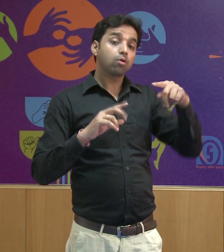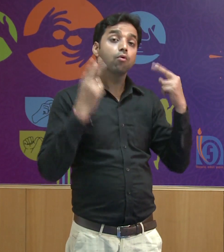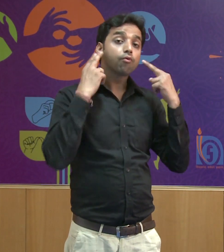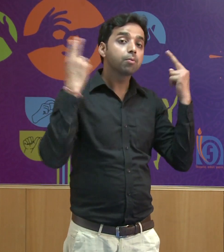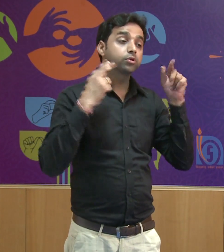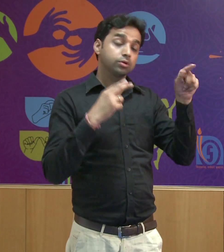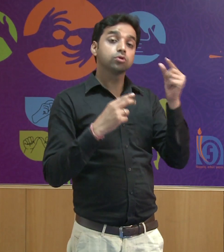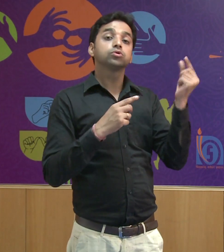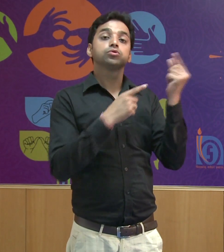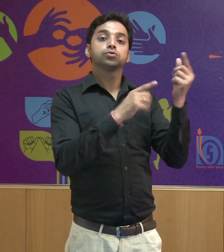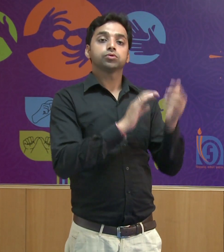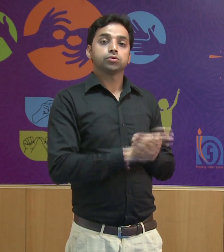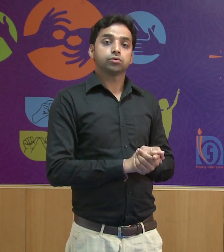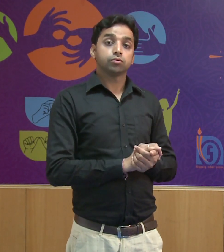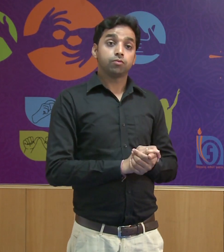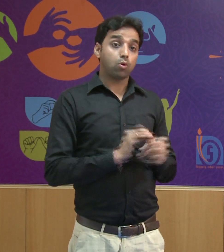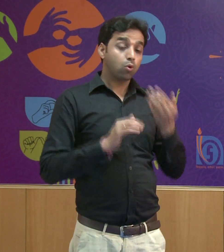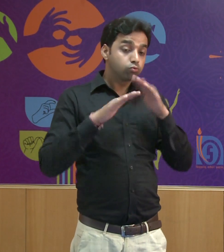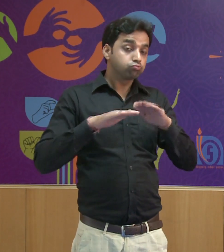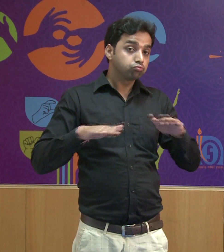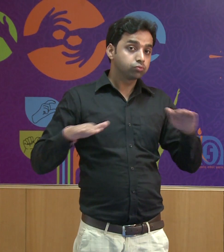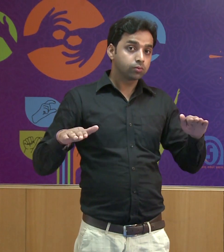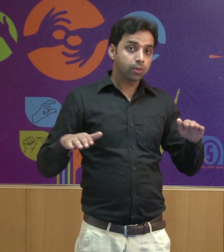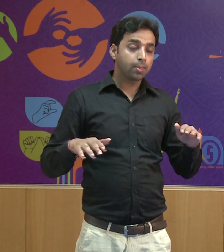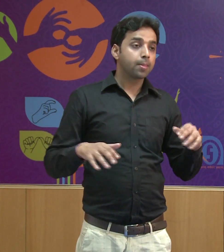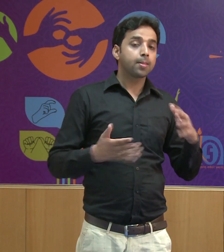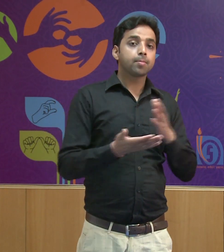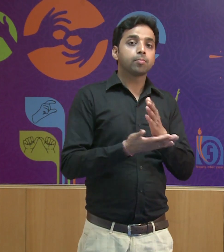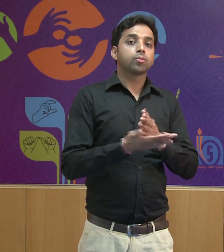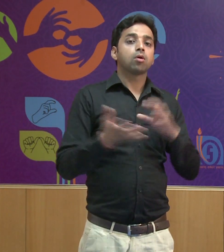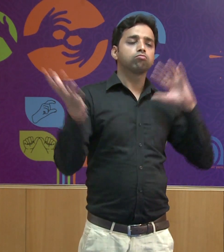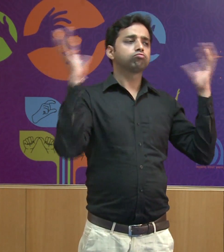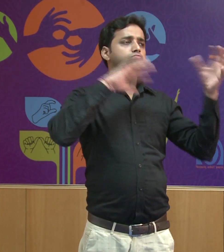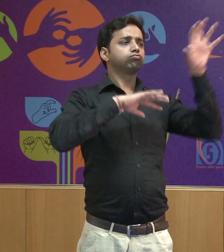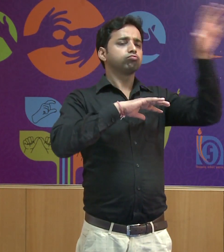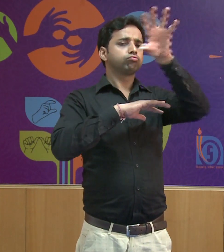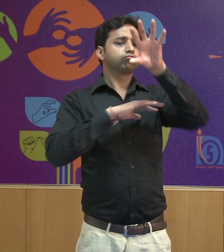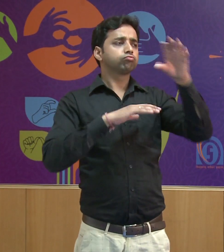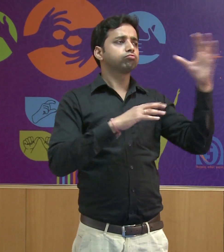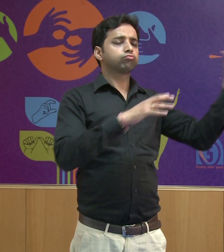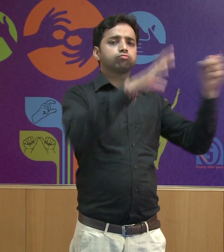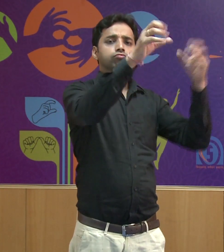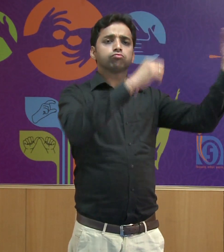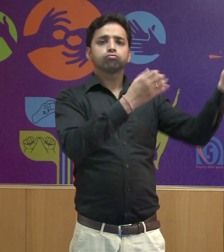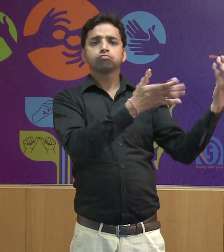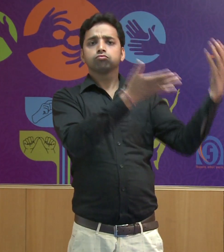and students from different parts of the world came to study in